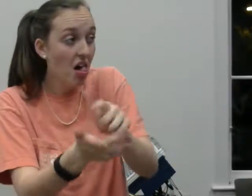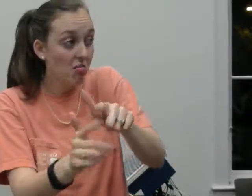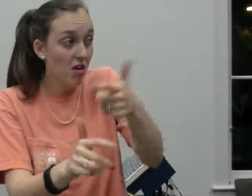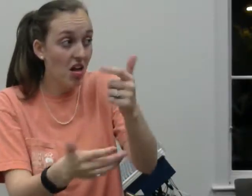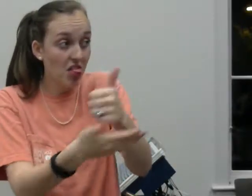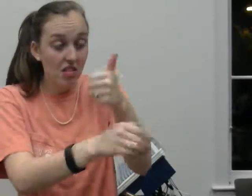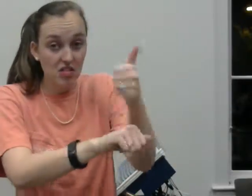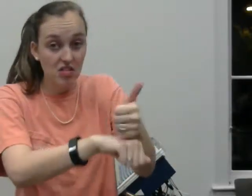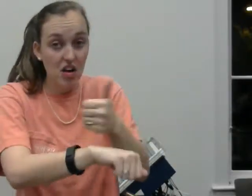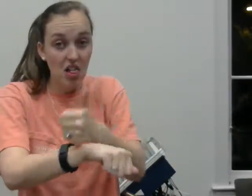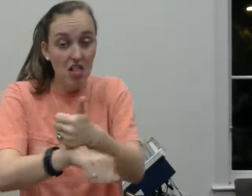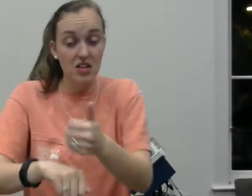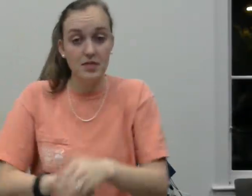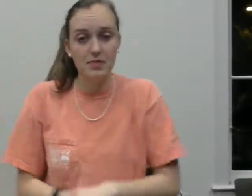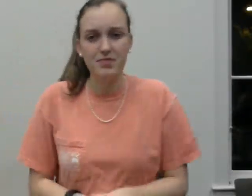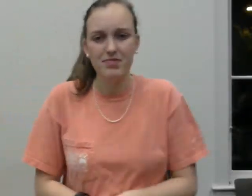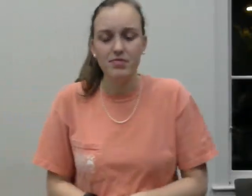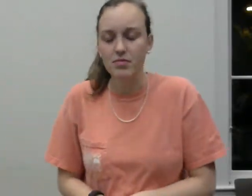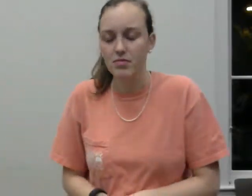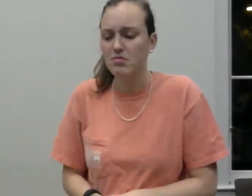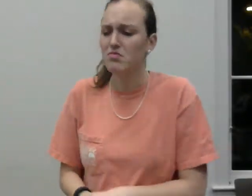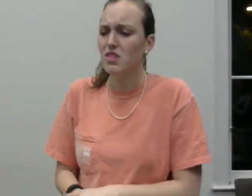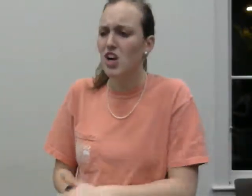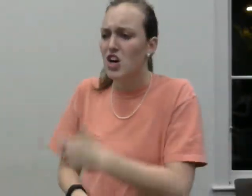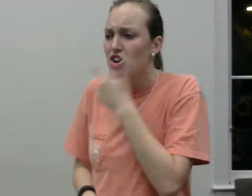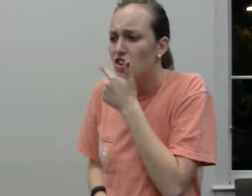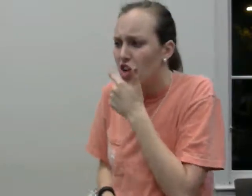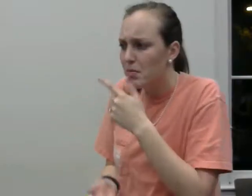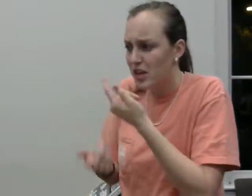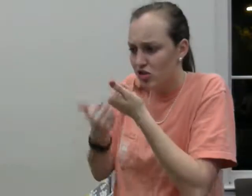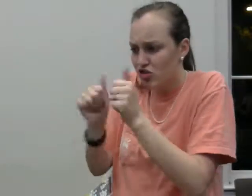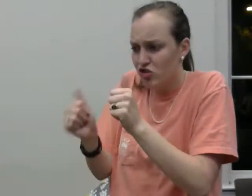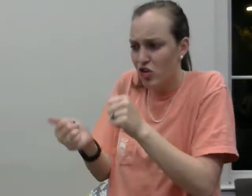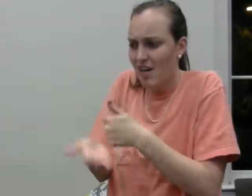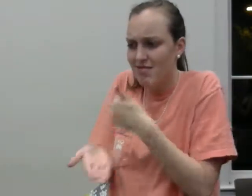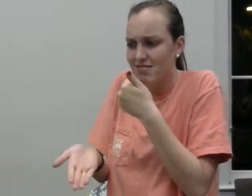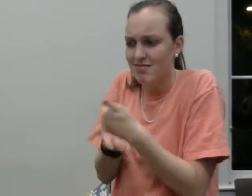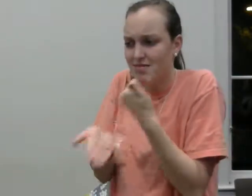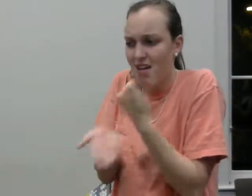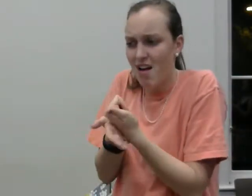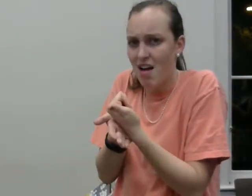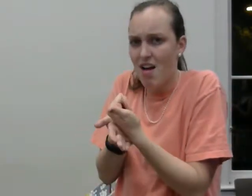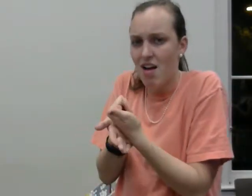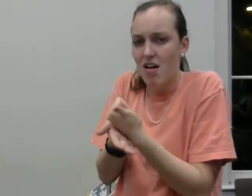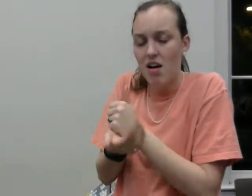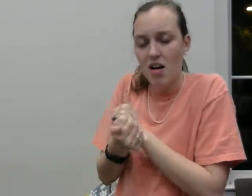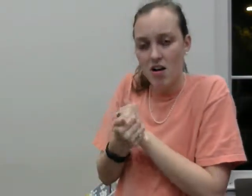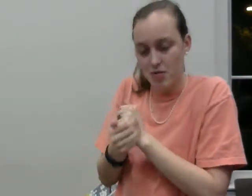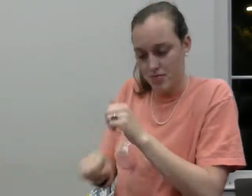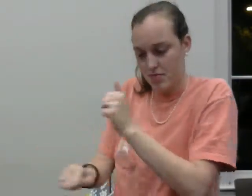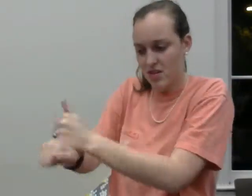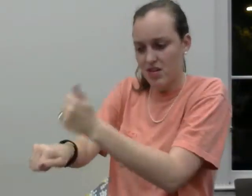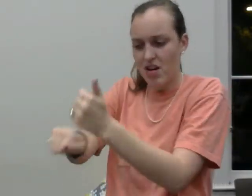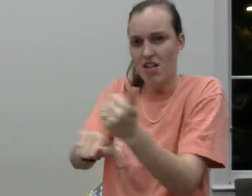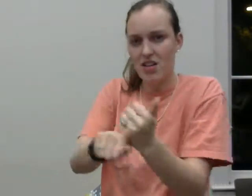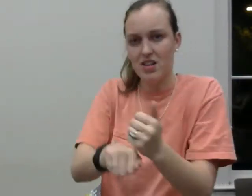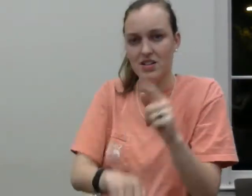10, simple question. How does Great Britain try to control the colonies? Through taxes, no taxation without representation. Number 11, First Continental